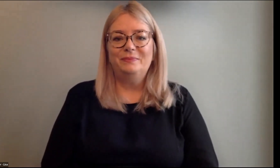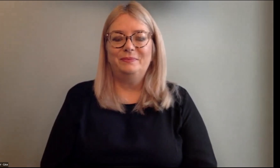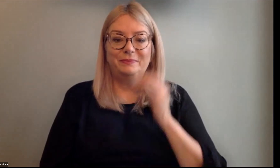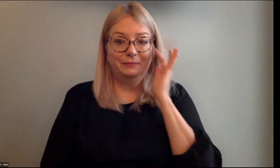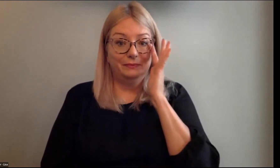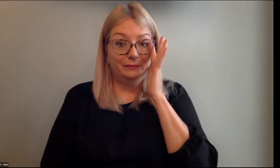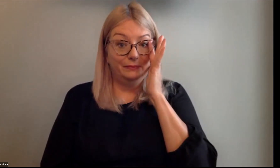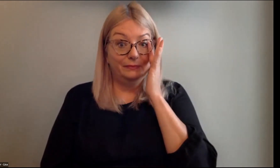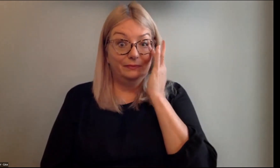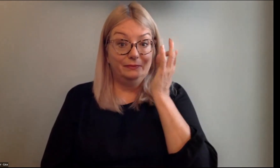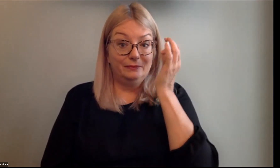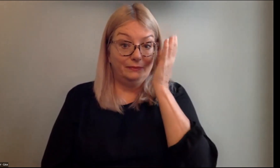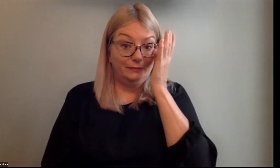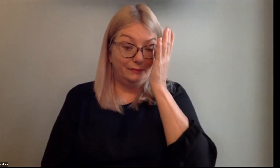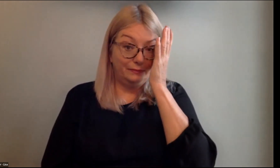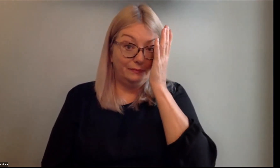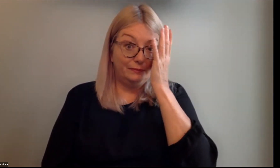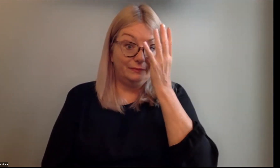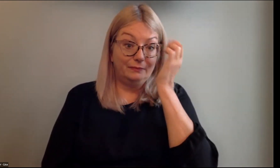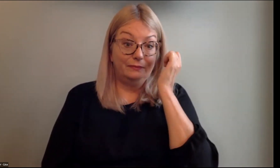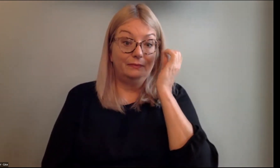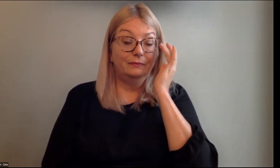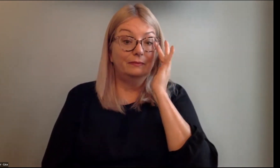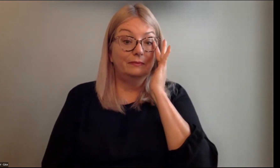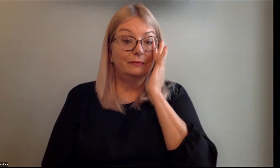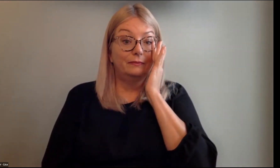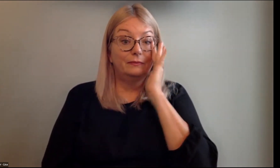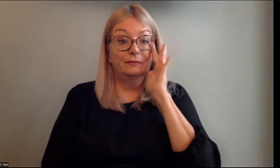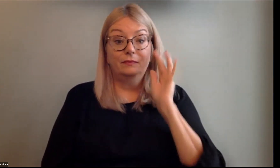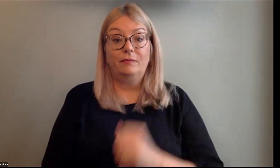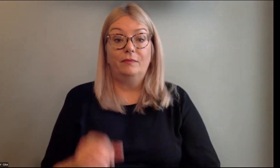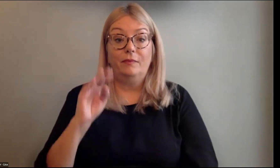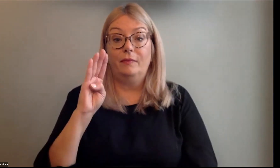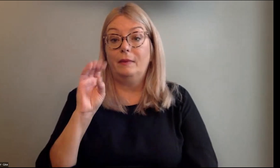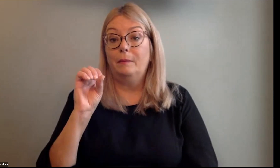Okay, and it looks like we have Bob Esterbrook.